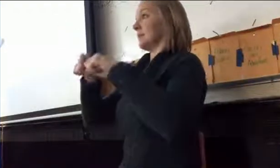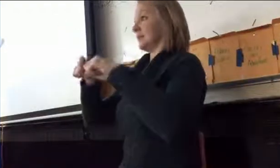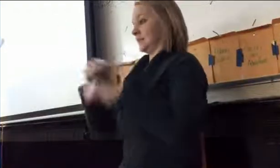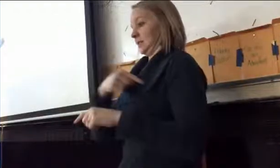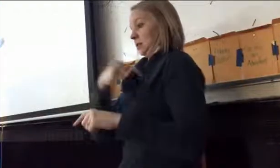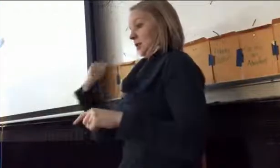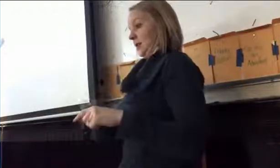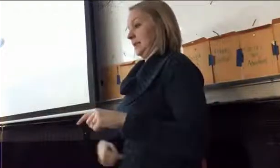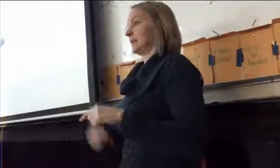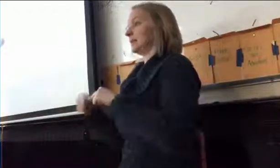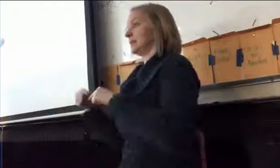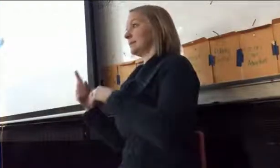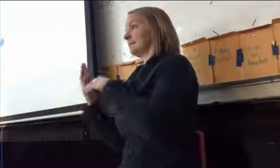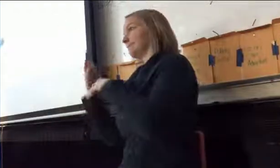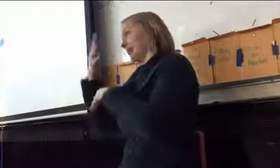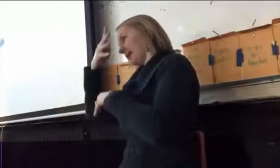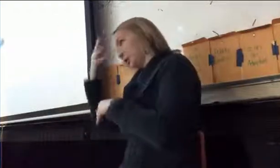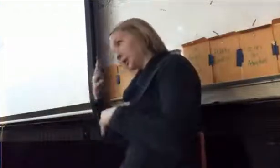immigration.